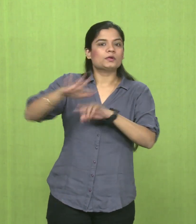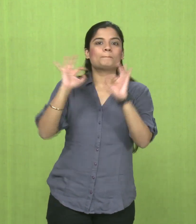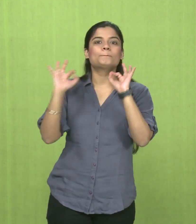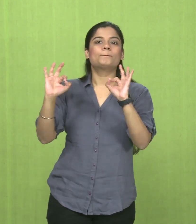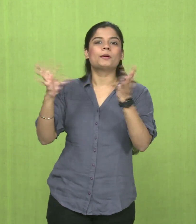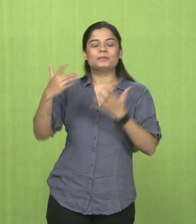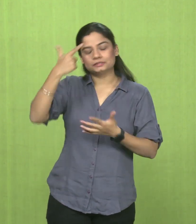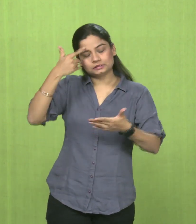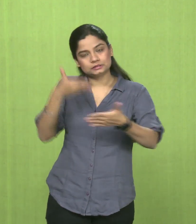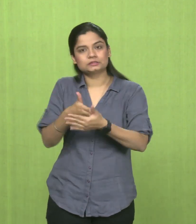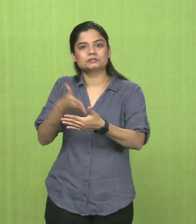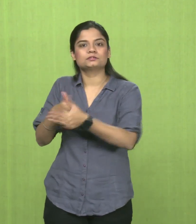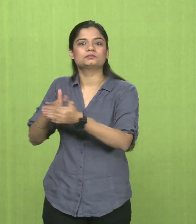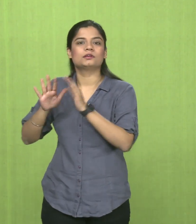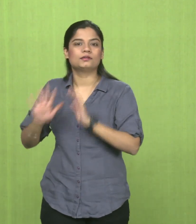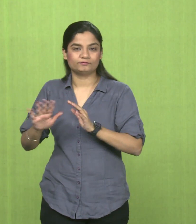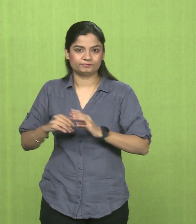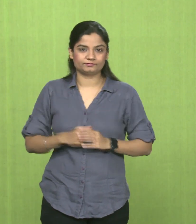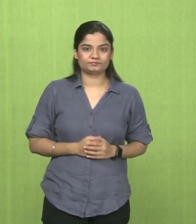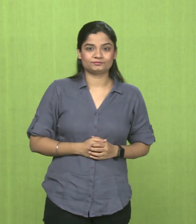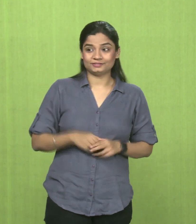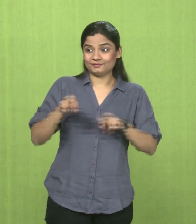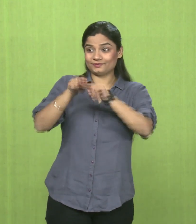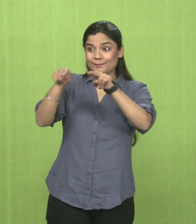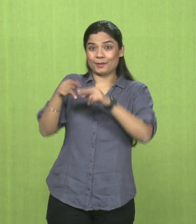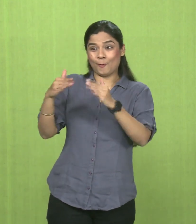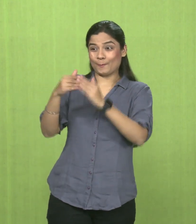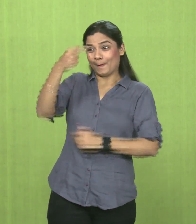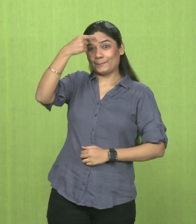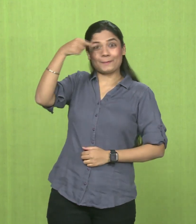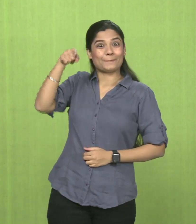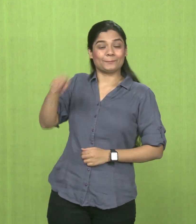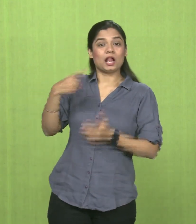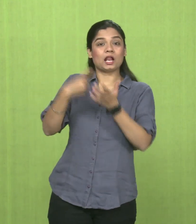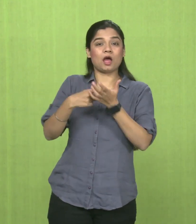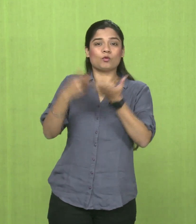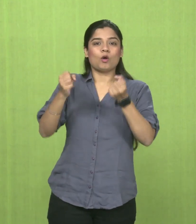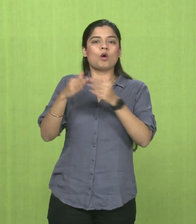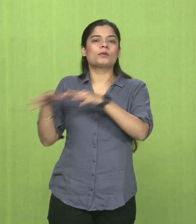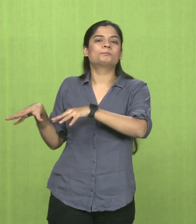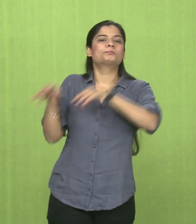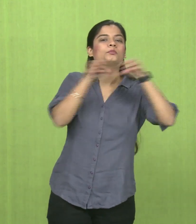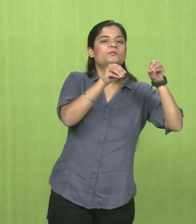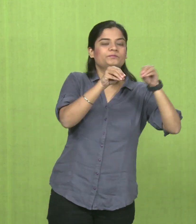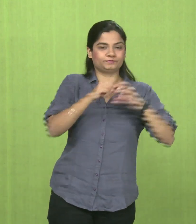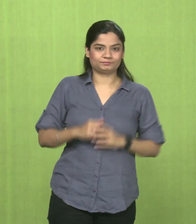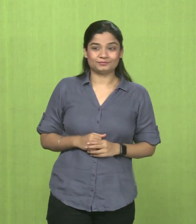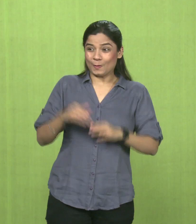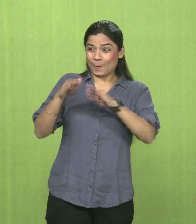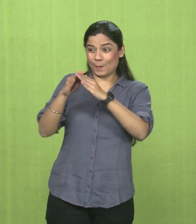not happy in that house. They're facing a lot of challenges every day. So due to that, they want to